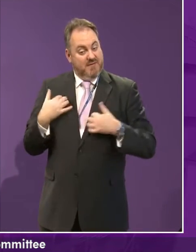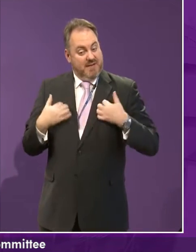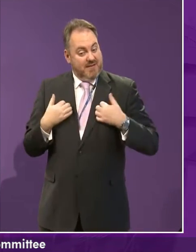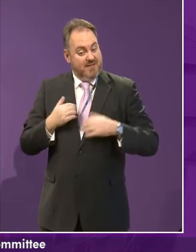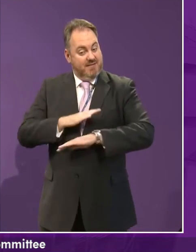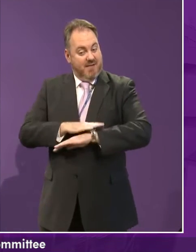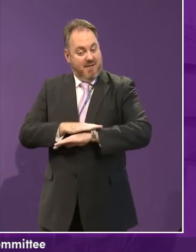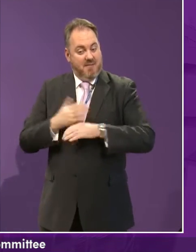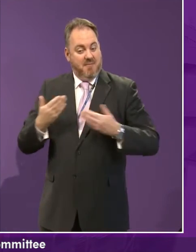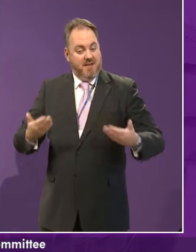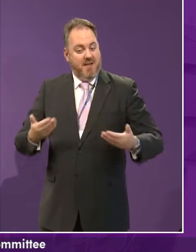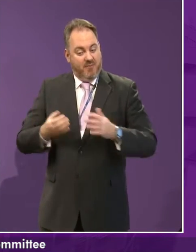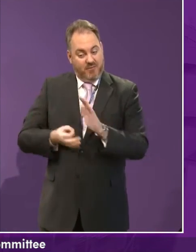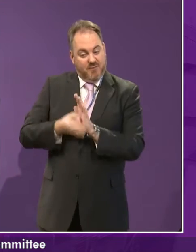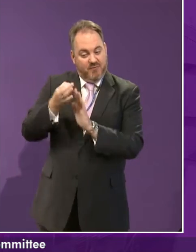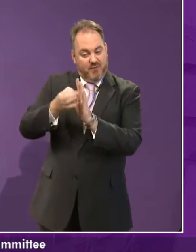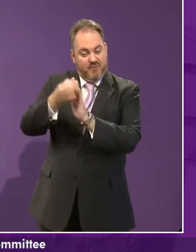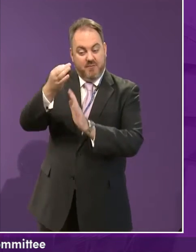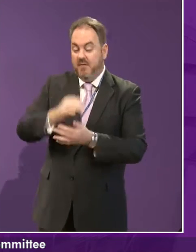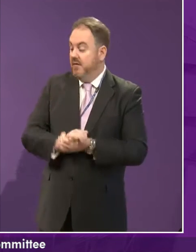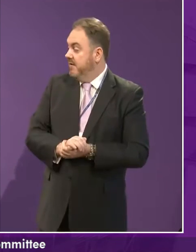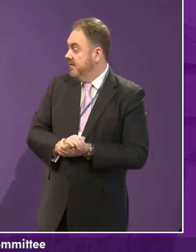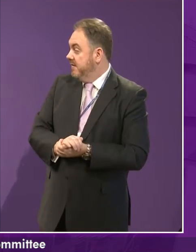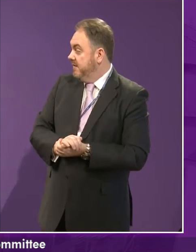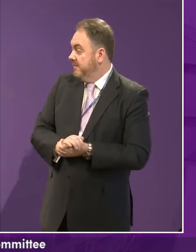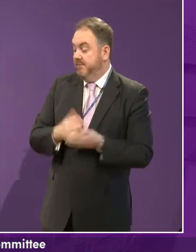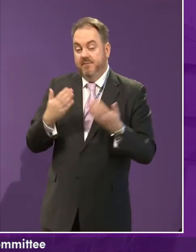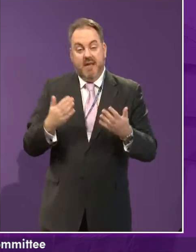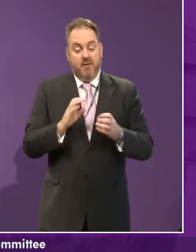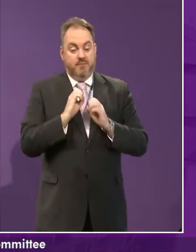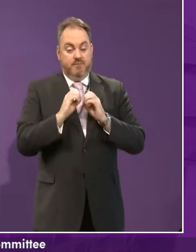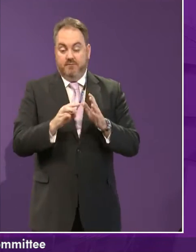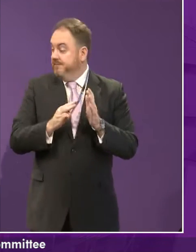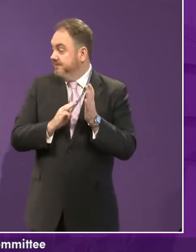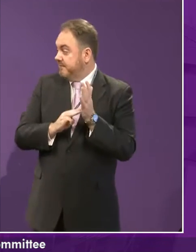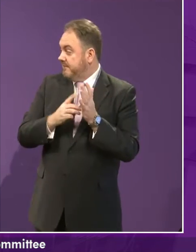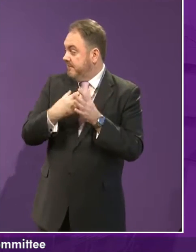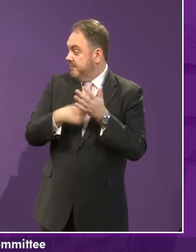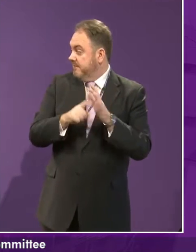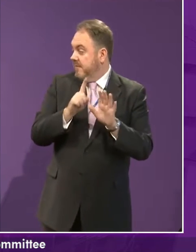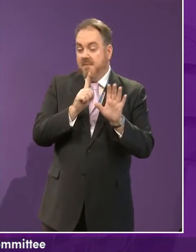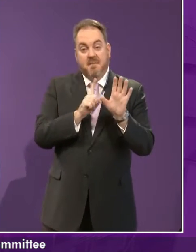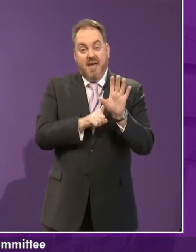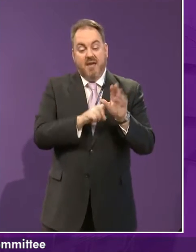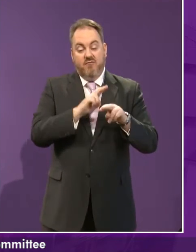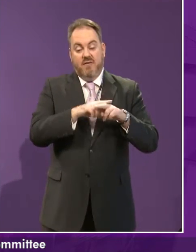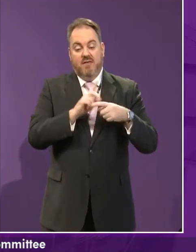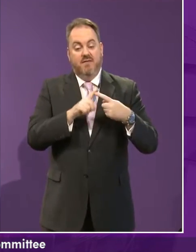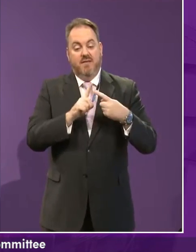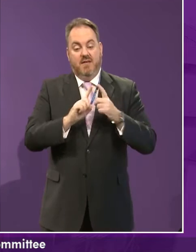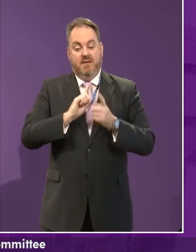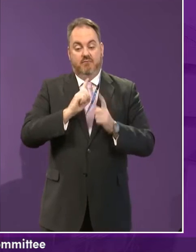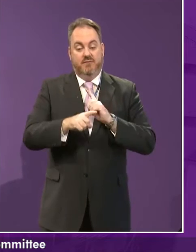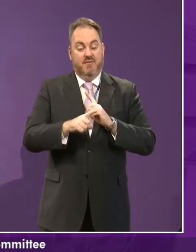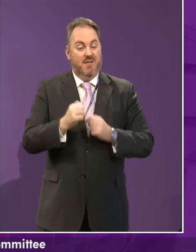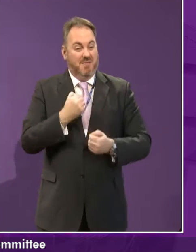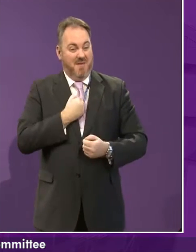on. Mary. Thank you, and good morning, everyone. A lot of what I wanted to ask has already been